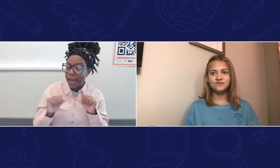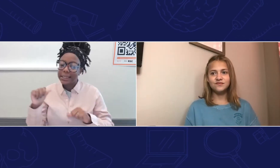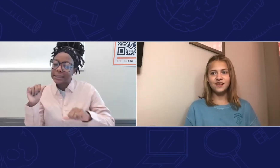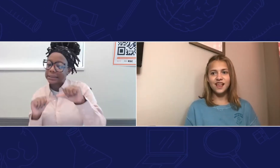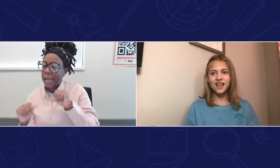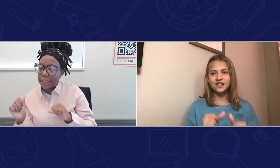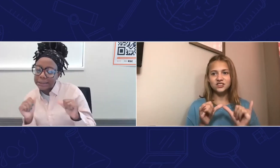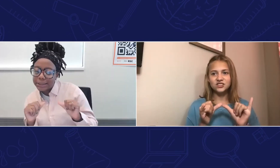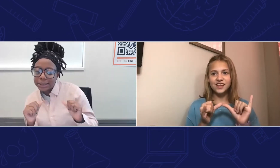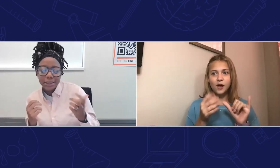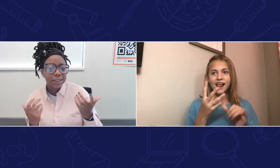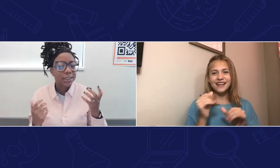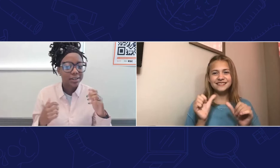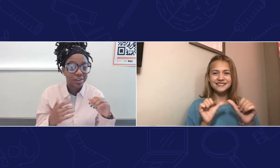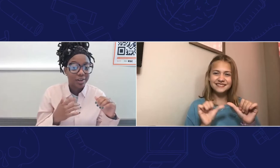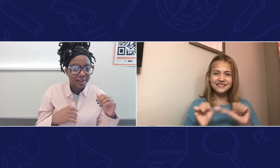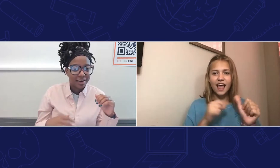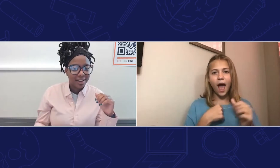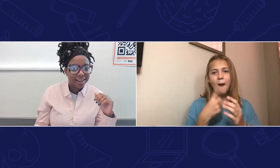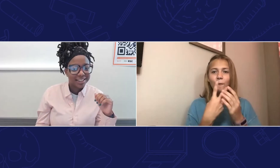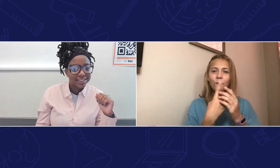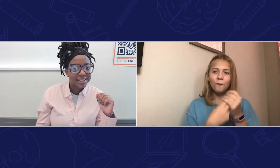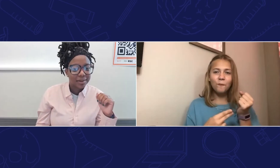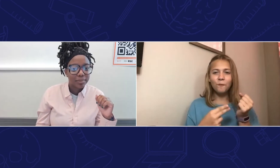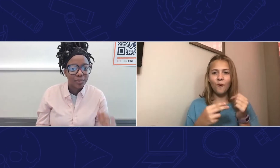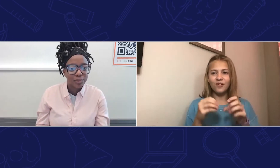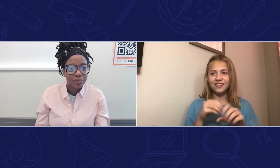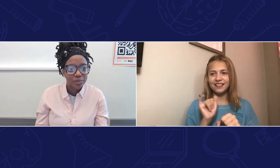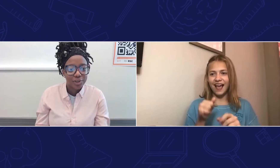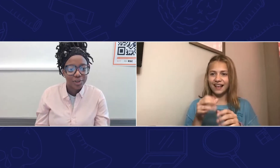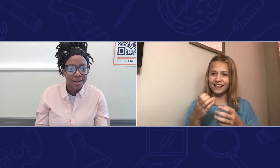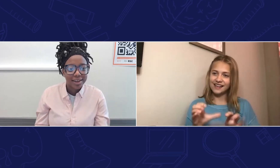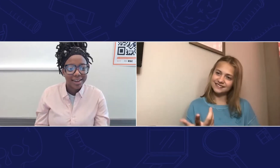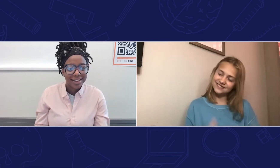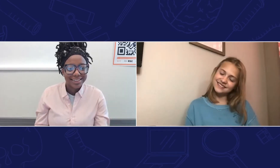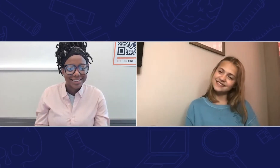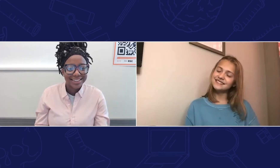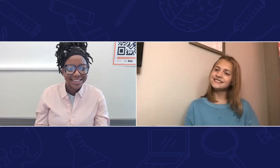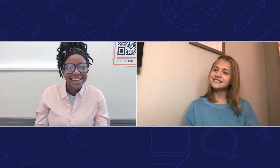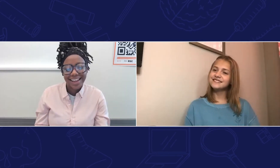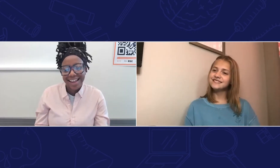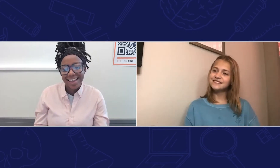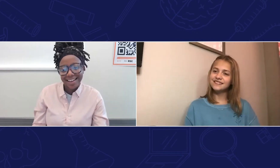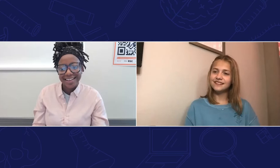engineering or science? Engineering and science. I like both in that case.